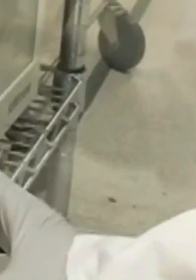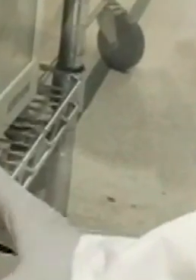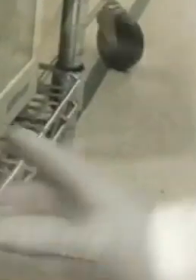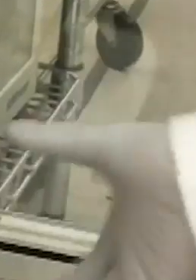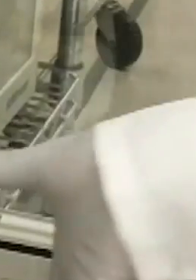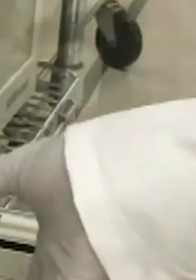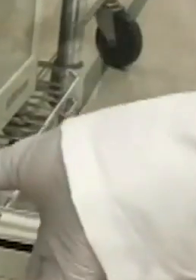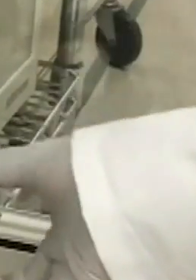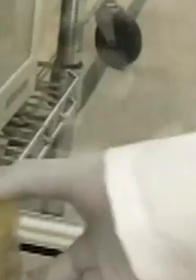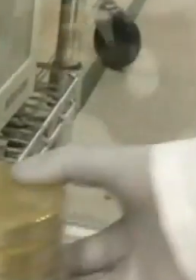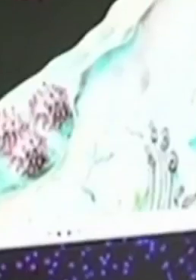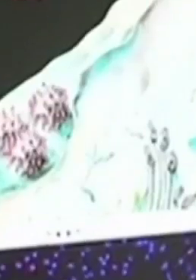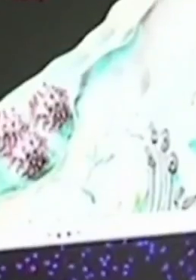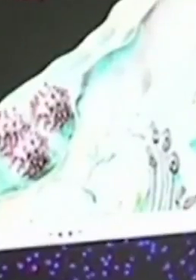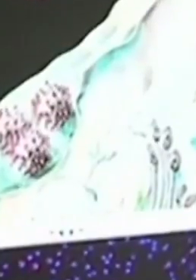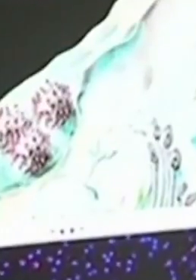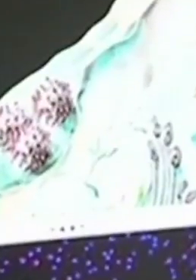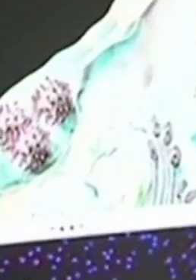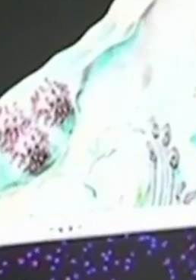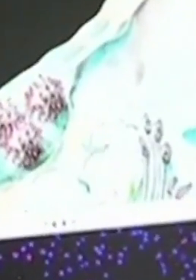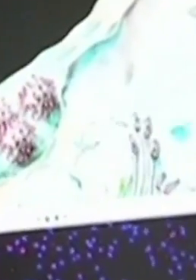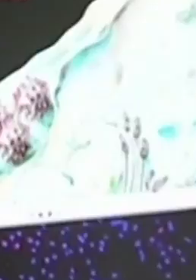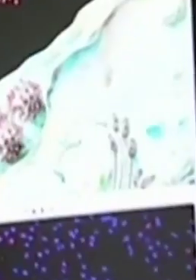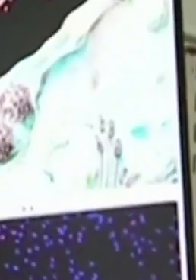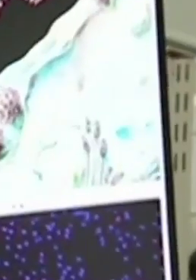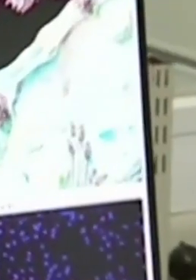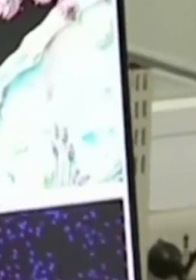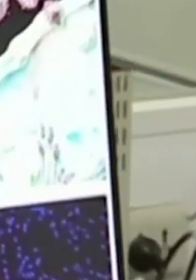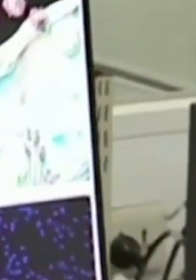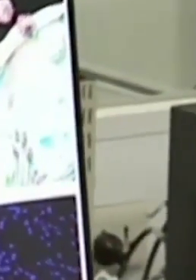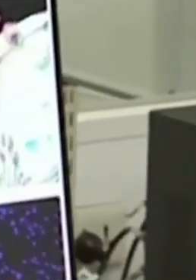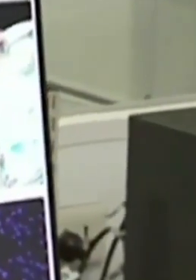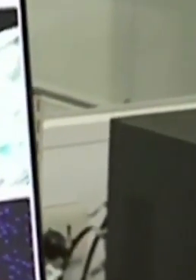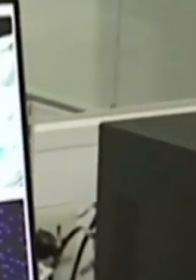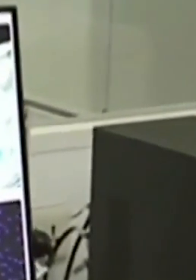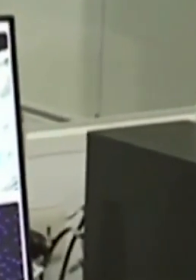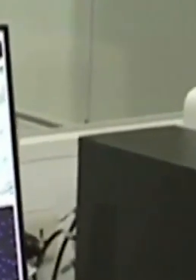enough supplies to test 150 people, but the governor says more supplies are on the way.